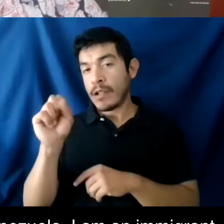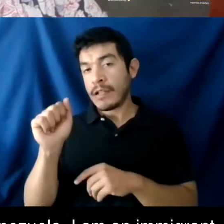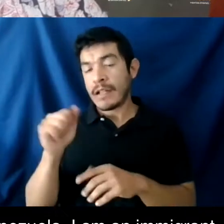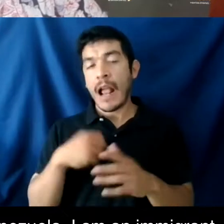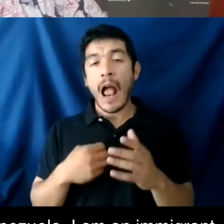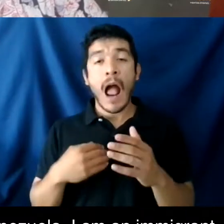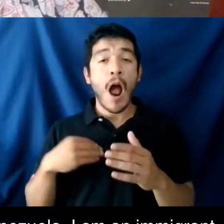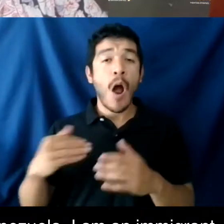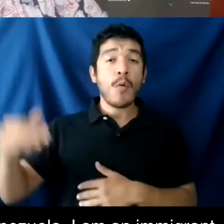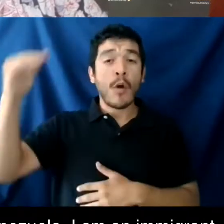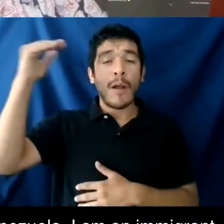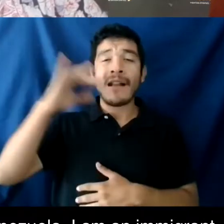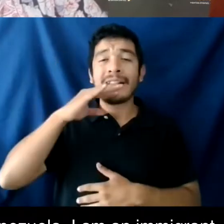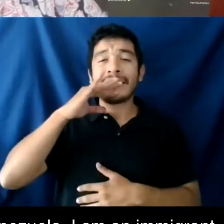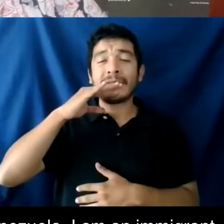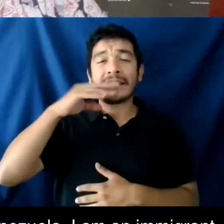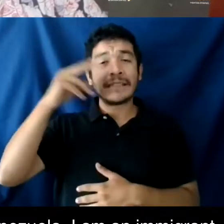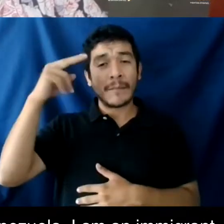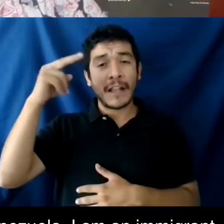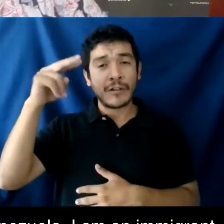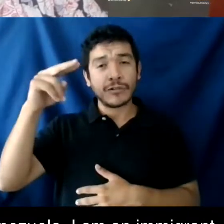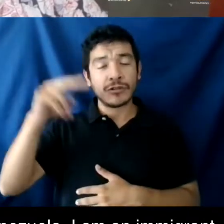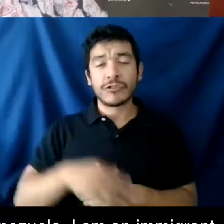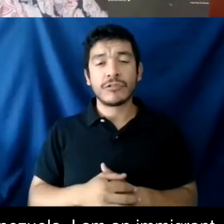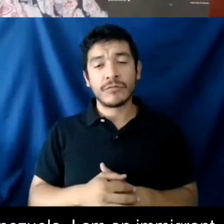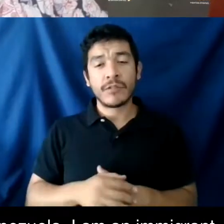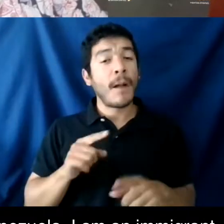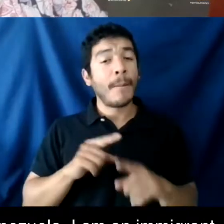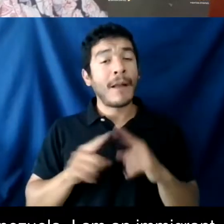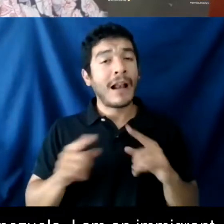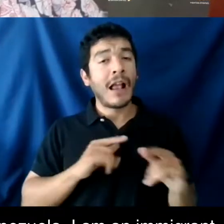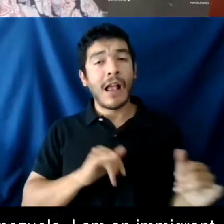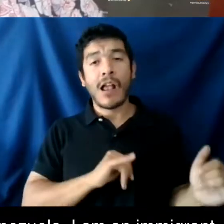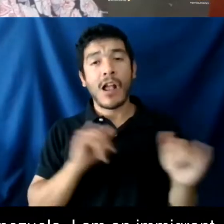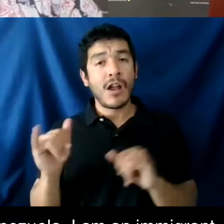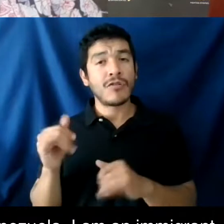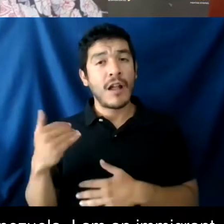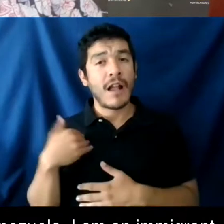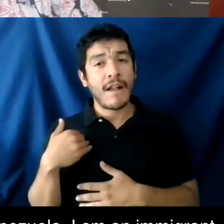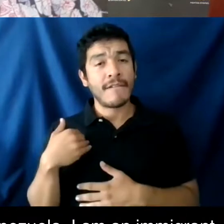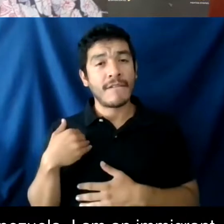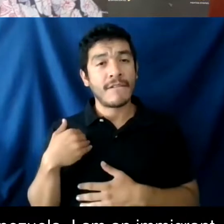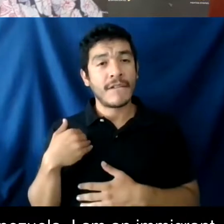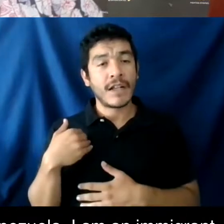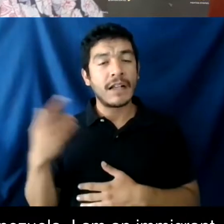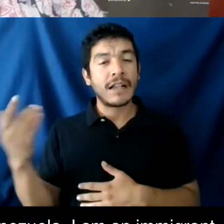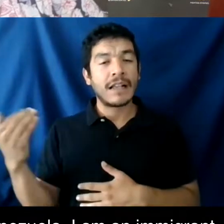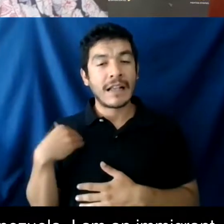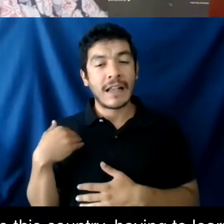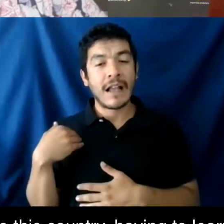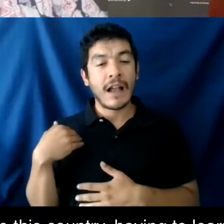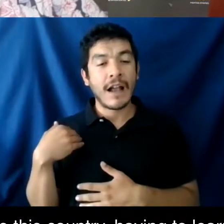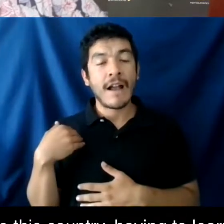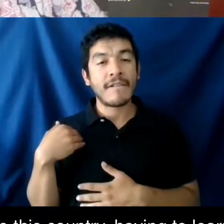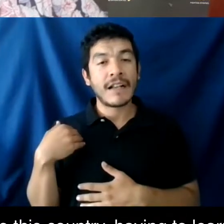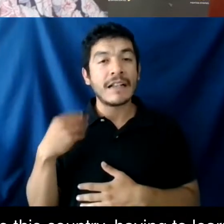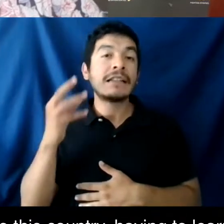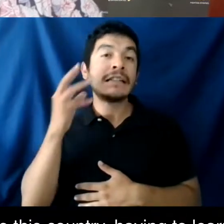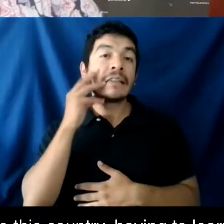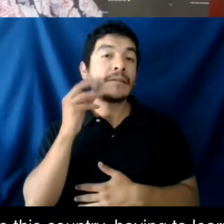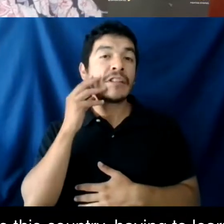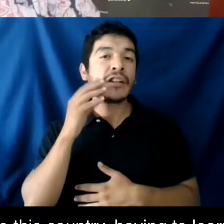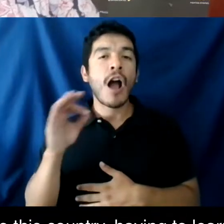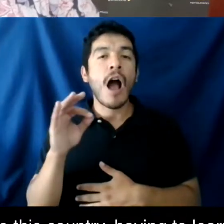speaking Spanish, but I also have the experience of coming to